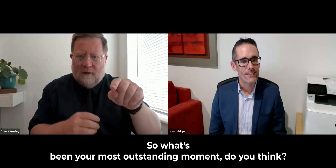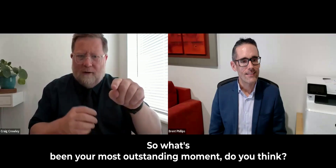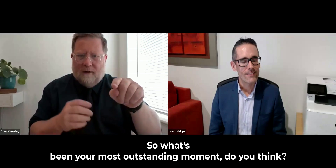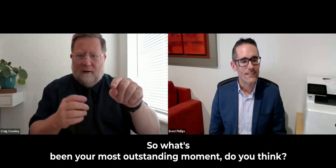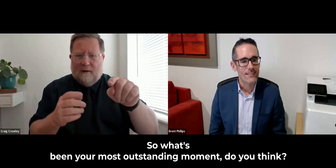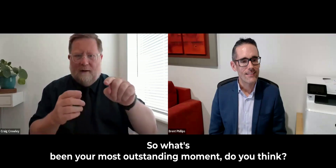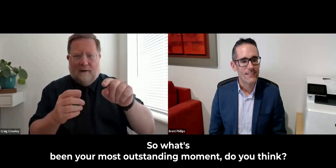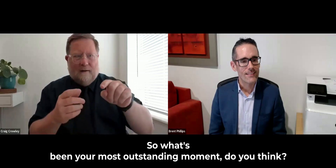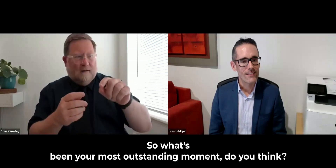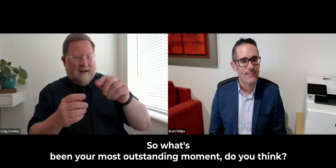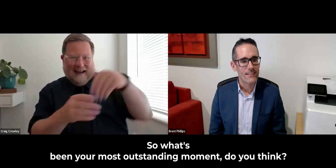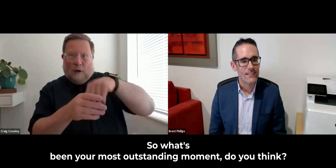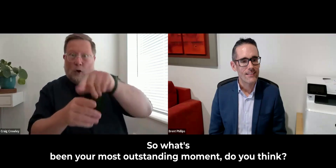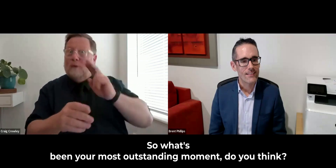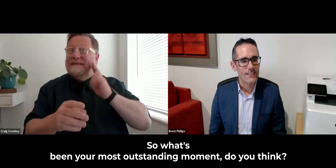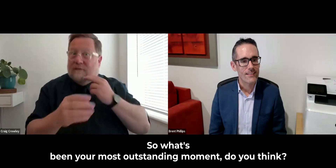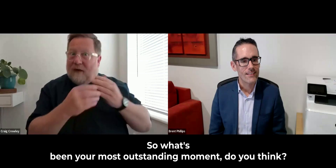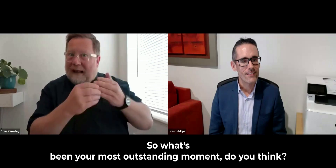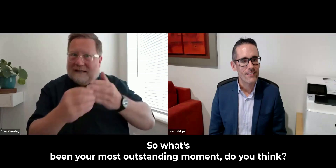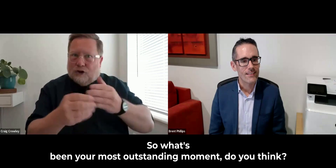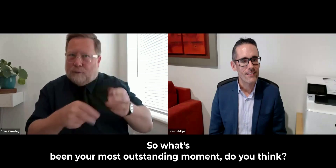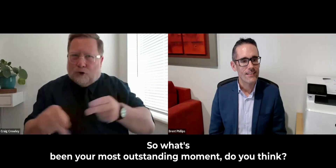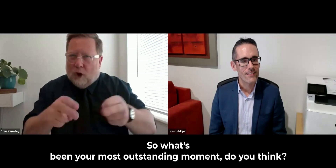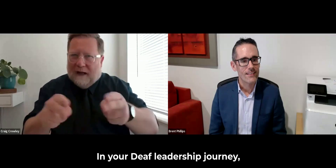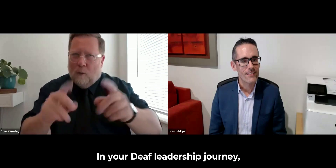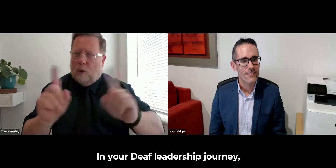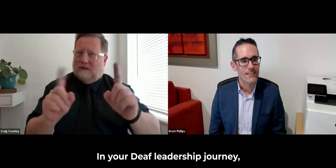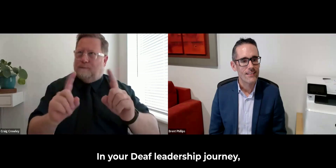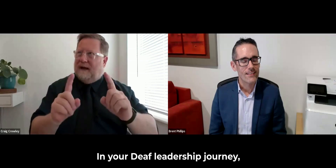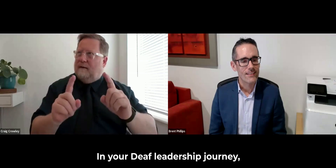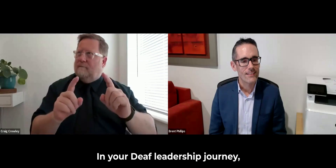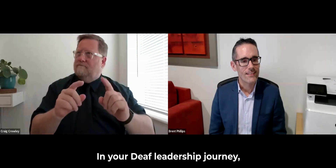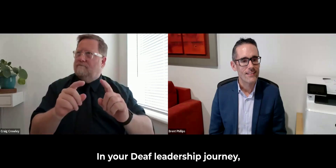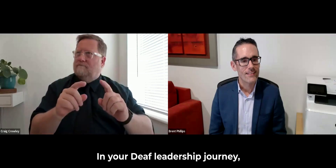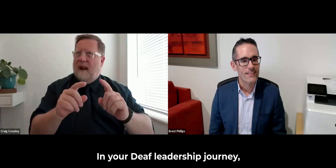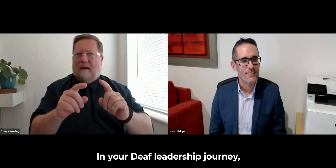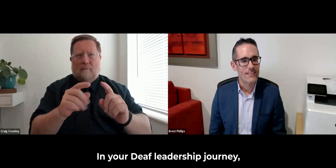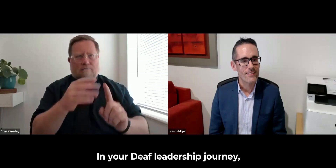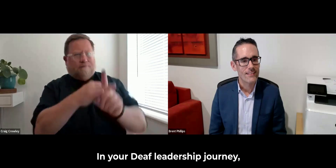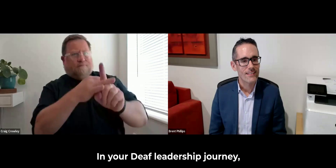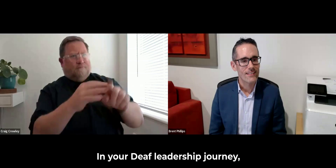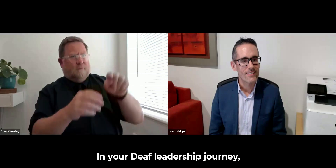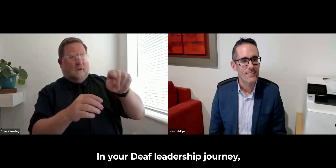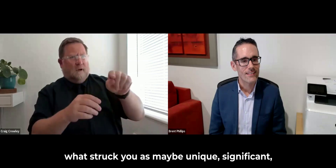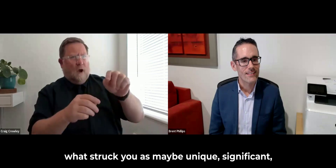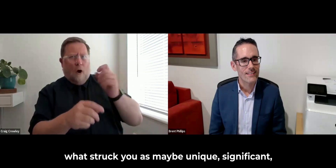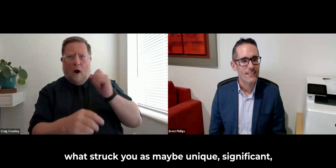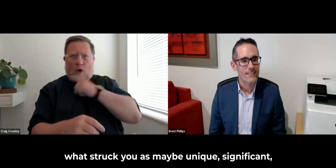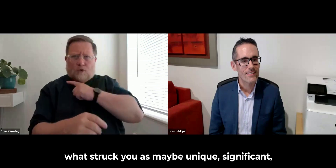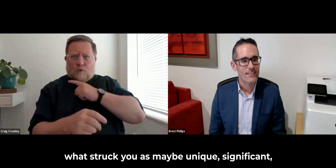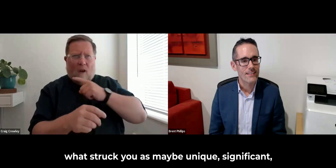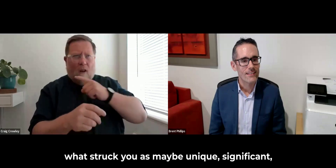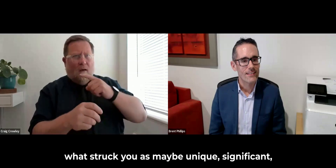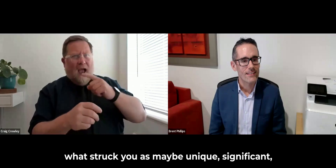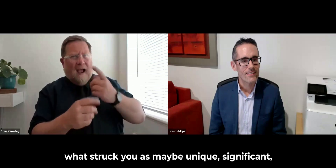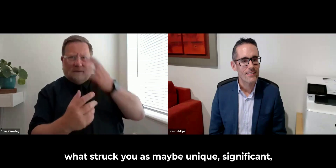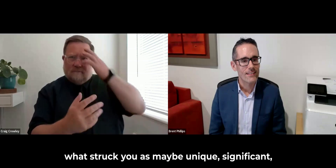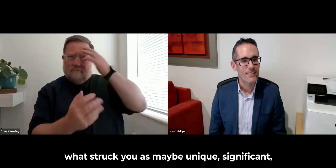outstanding moment, do you think, in your deaf leadership journey? What what has struck